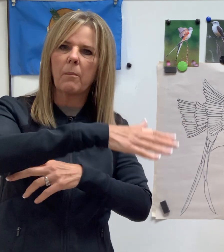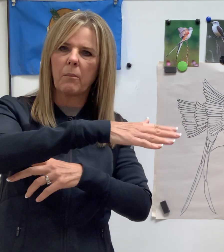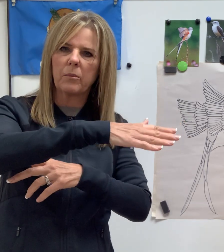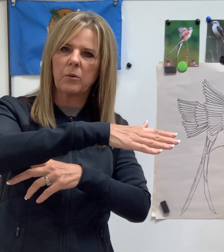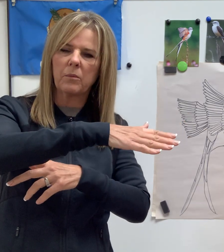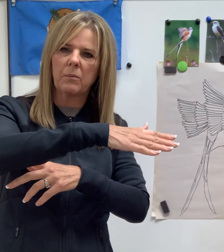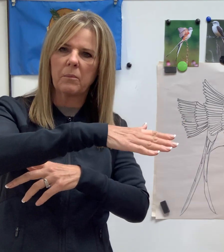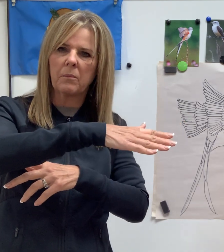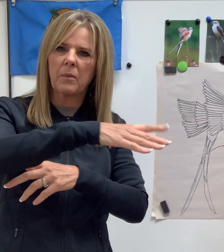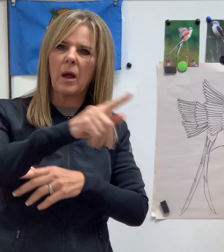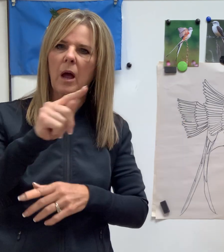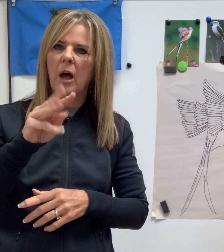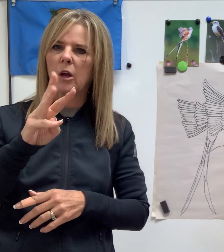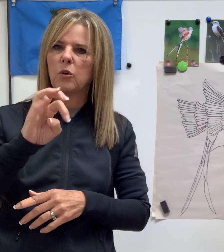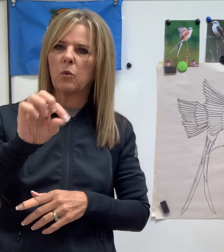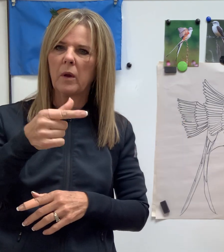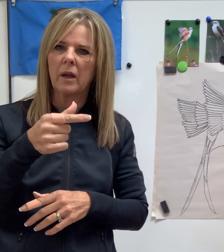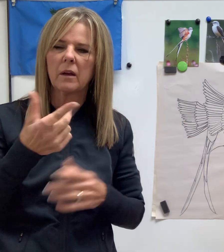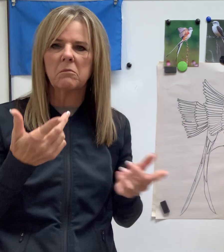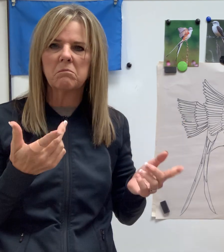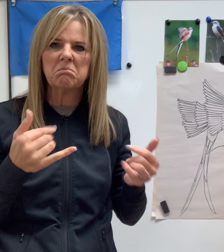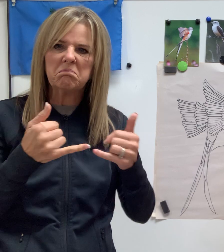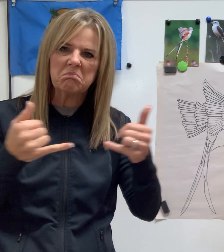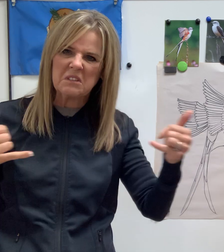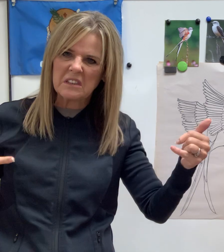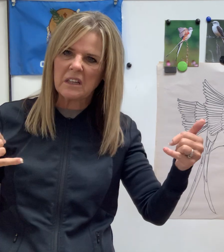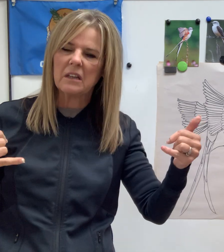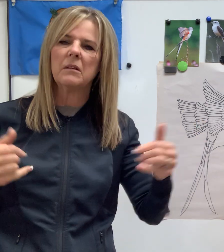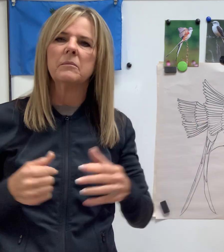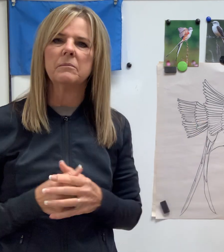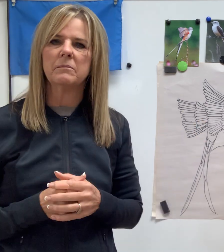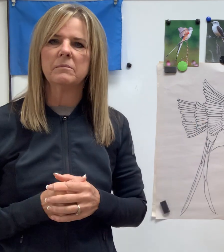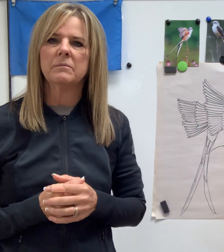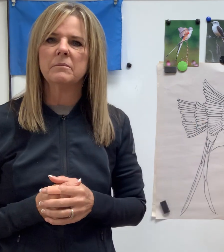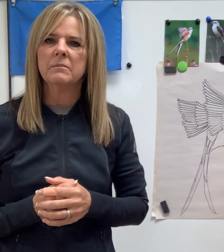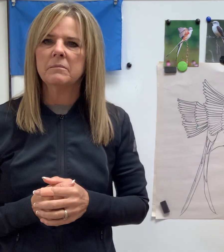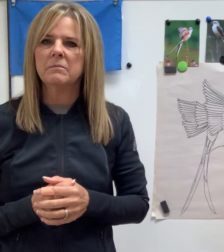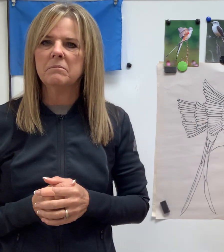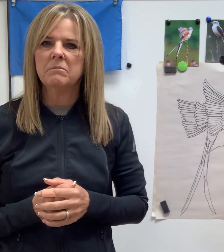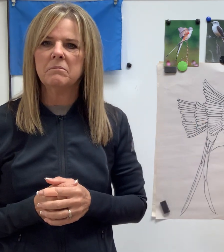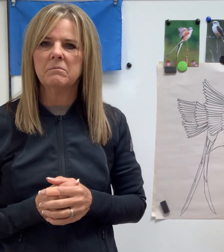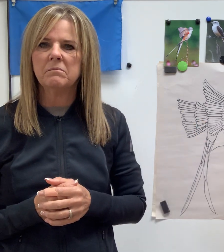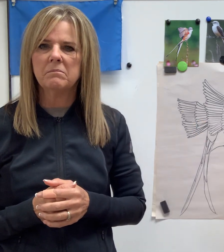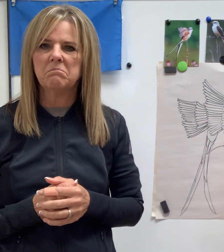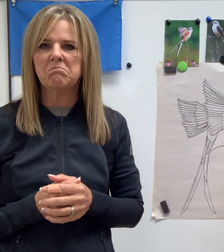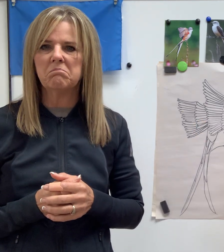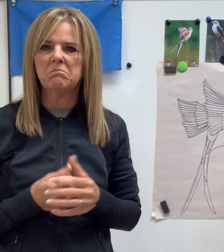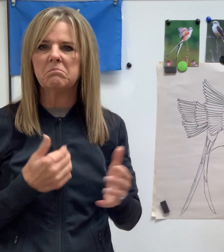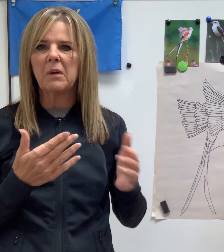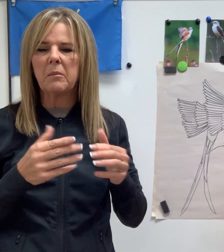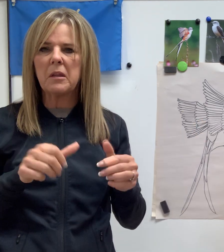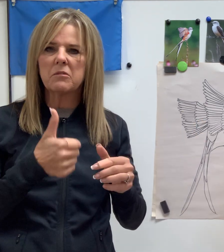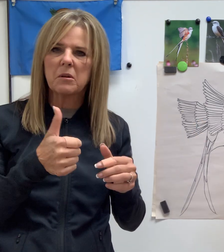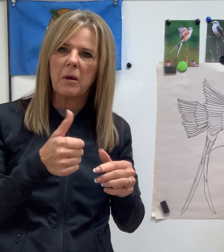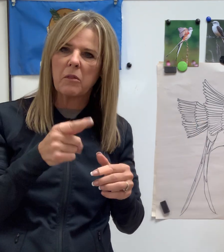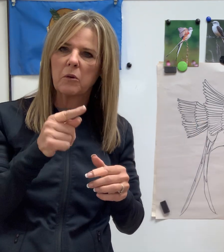like this rough, bumpy little skinny twig. Maybe there's even some twigs coming